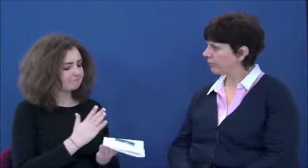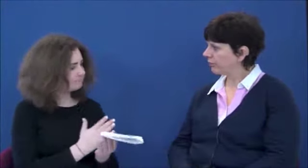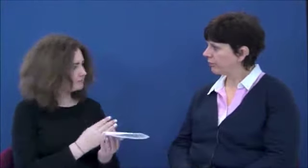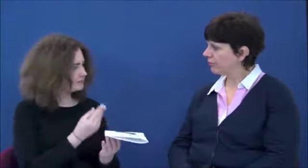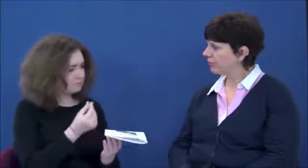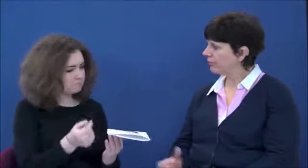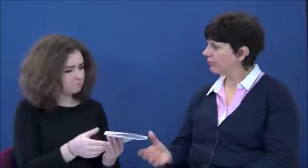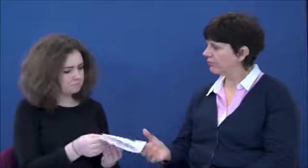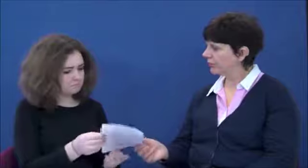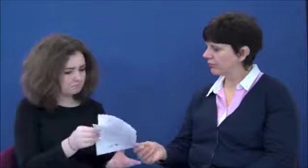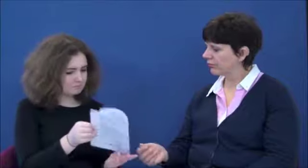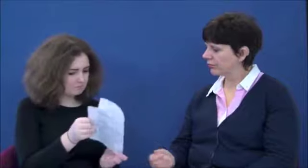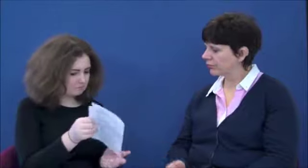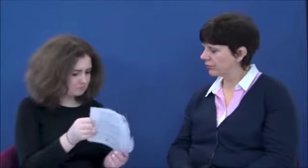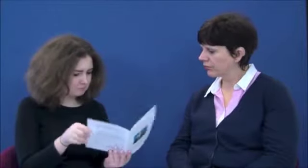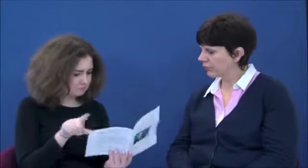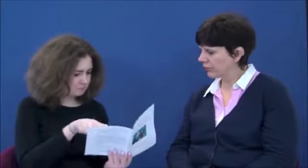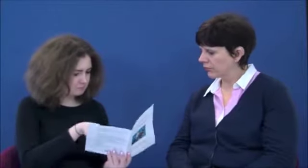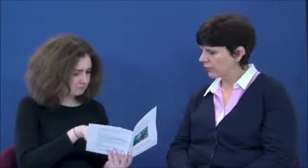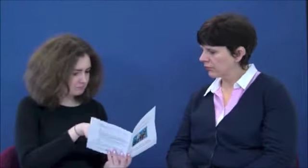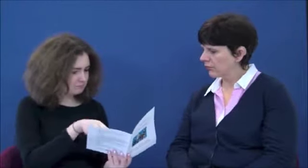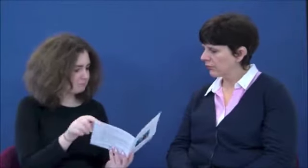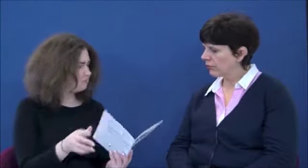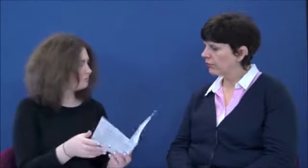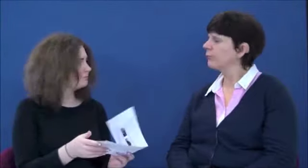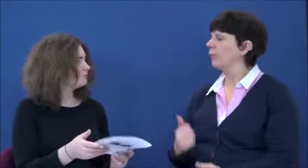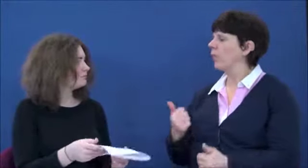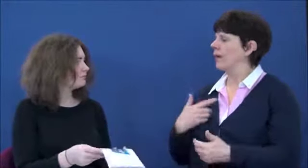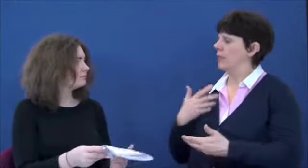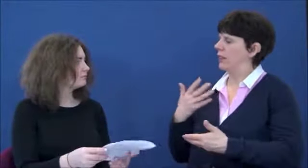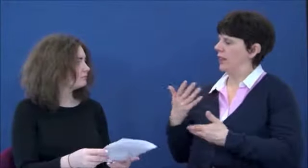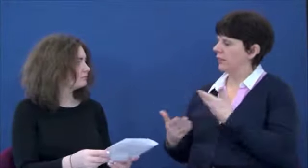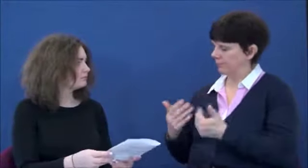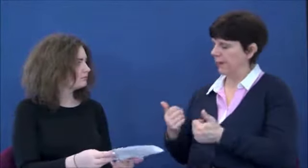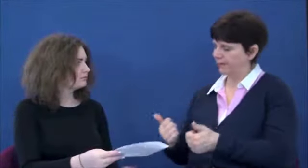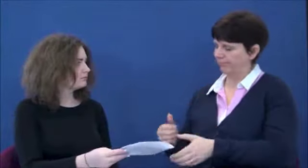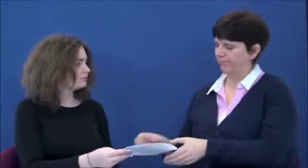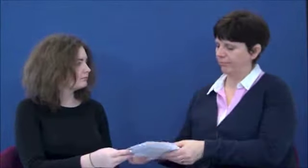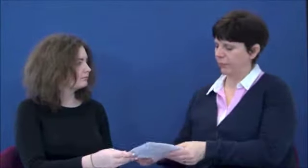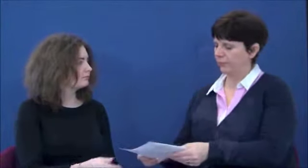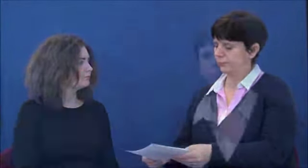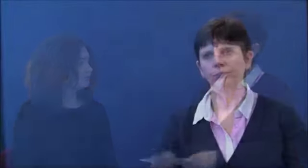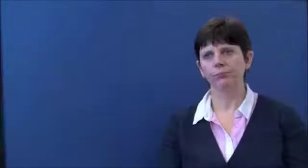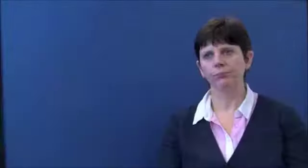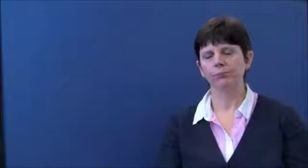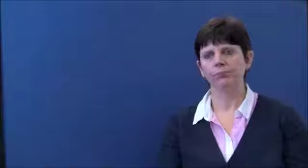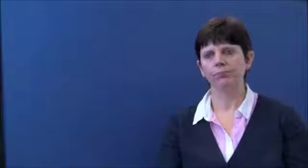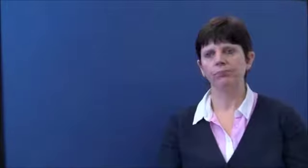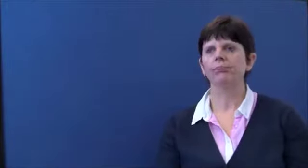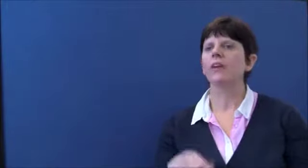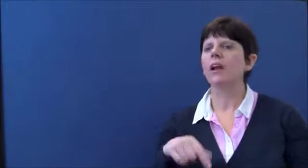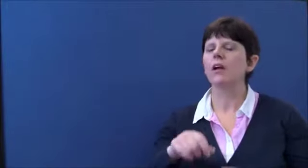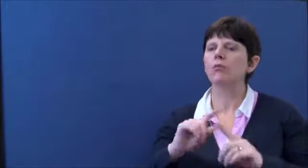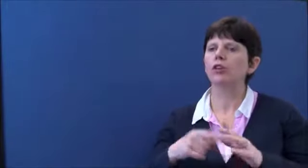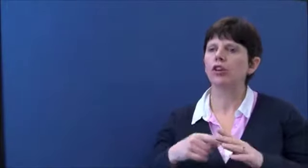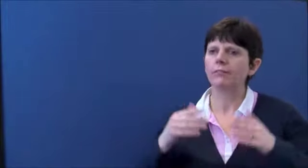Yes, but there were some things I wasn't completely sure about. Okay, I'll explain what it means. This